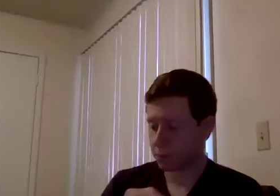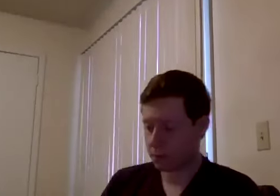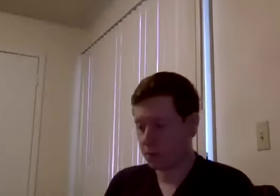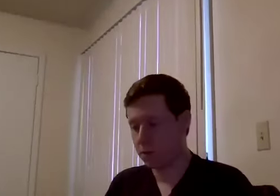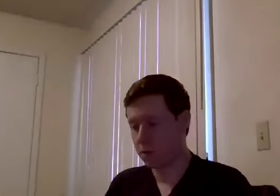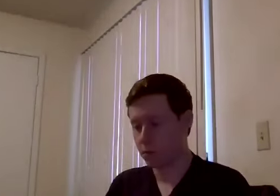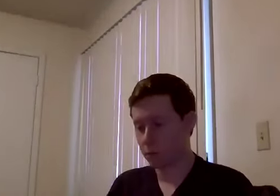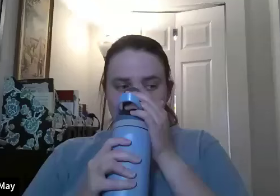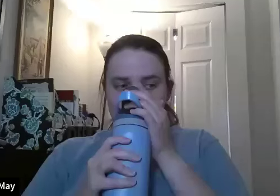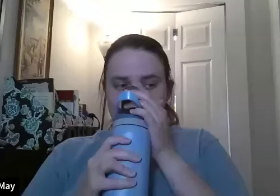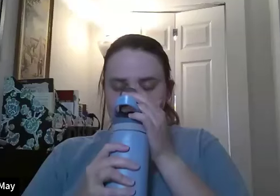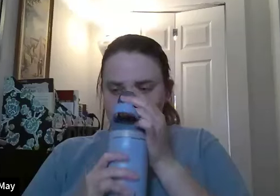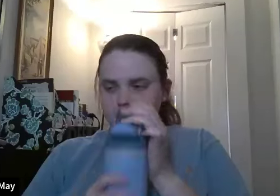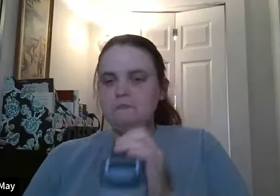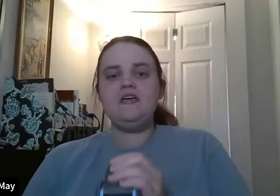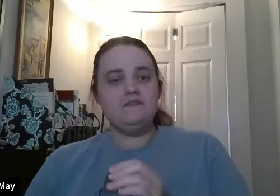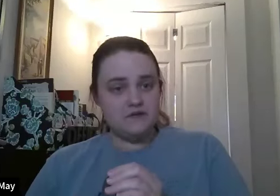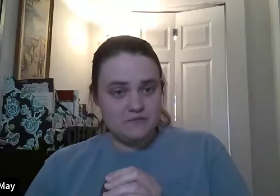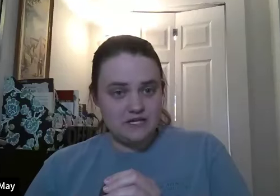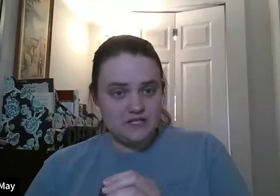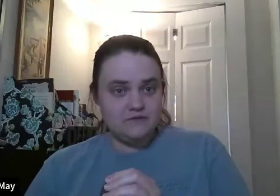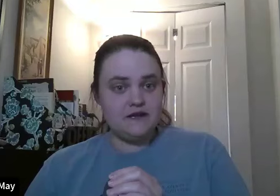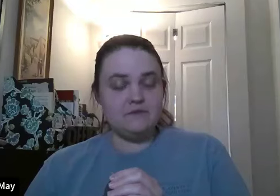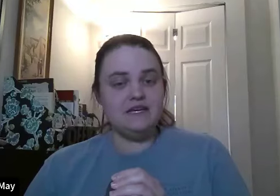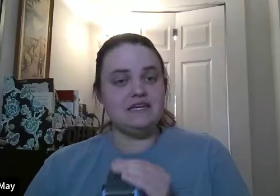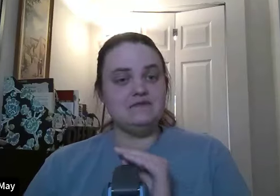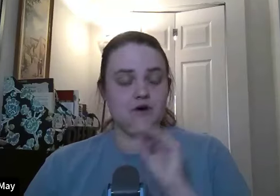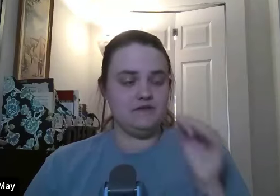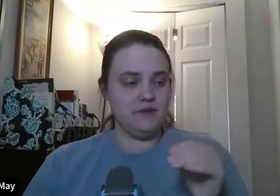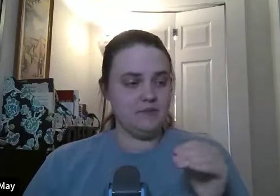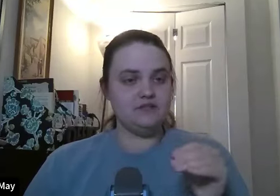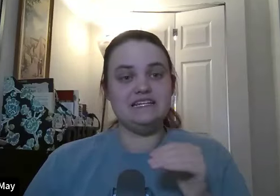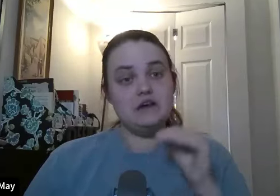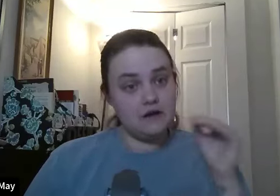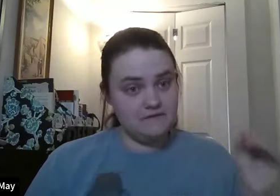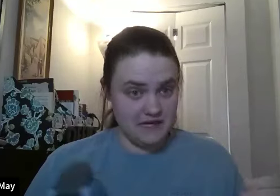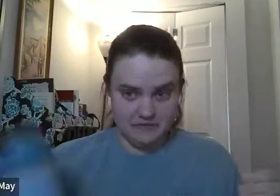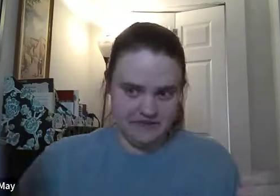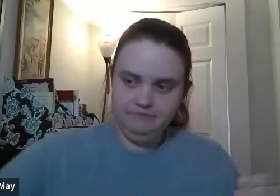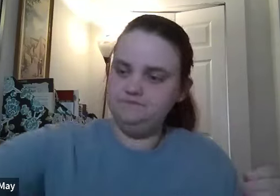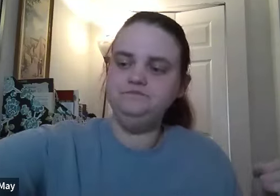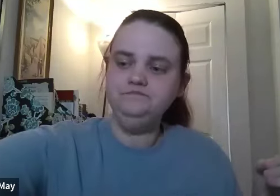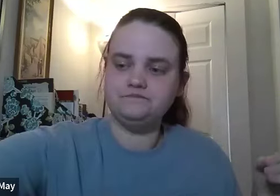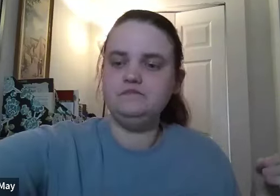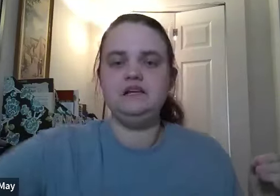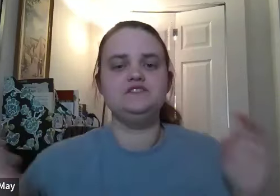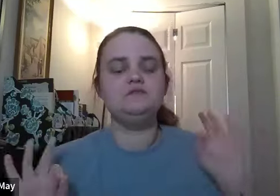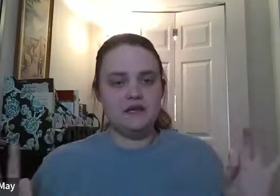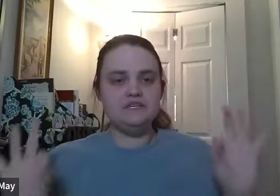Okay, so the first time we're gonna do for family, for our family members, is our family. So family is gonna